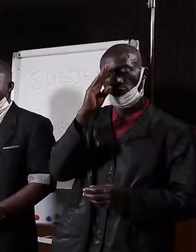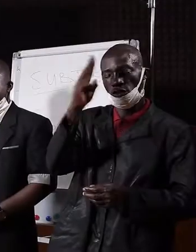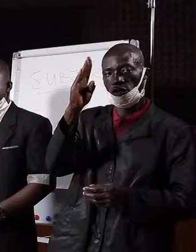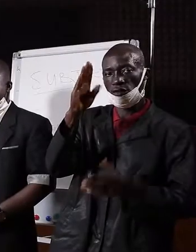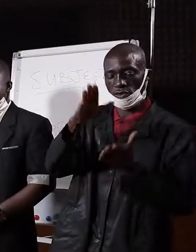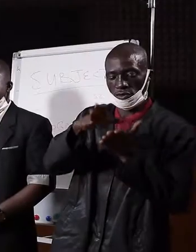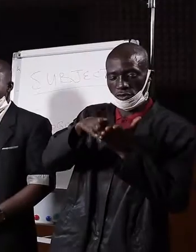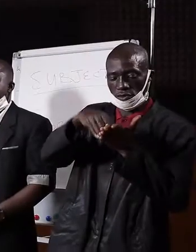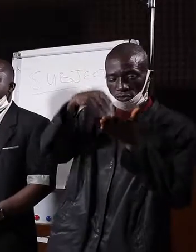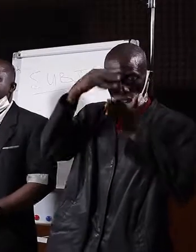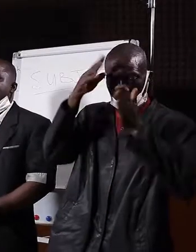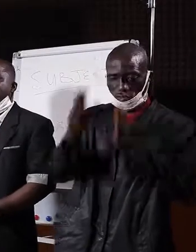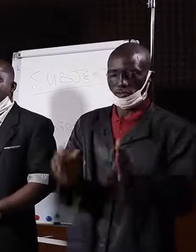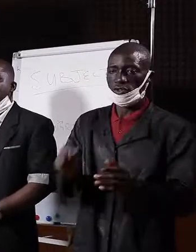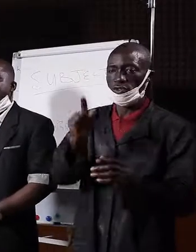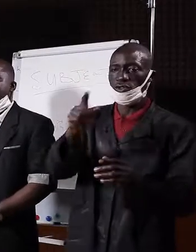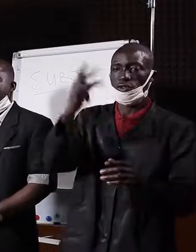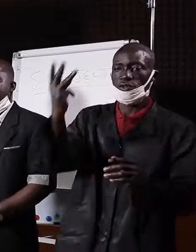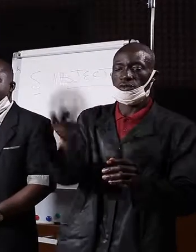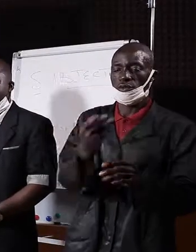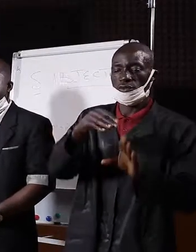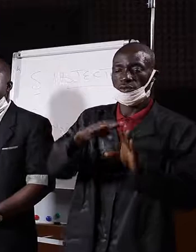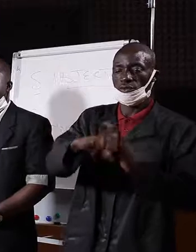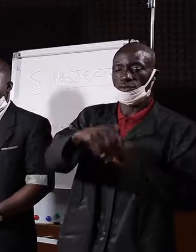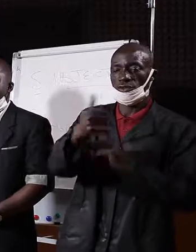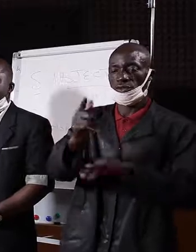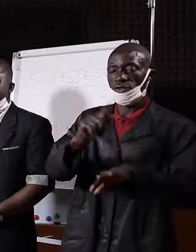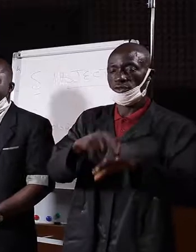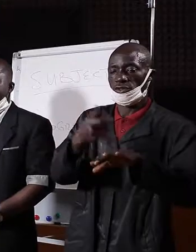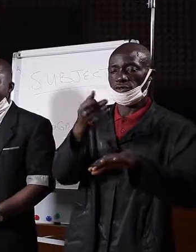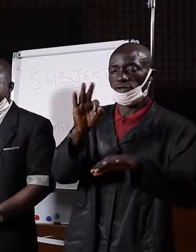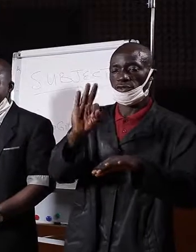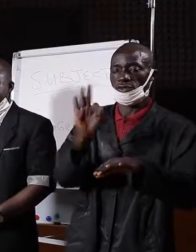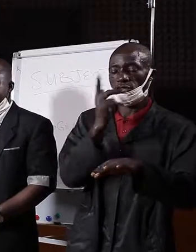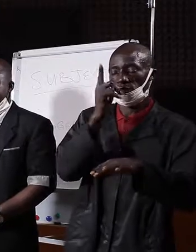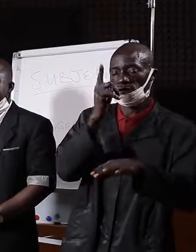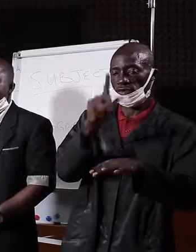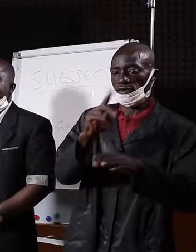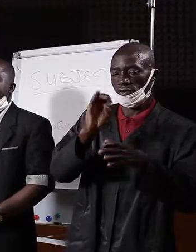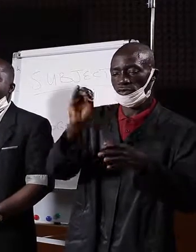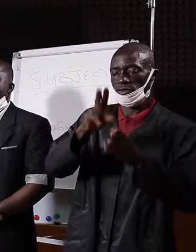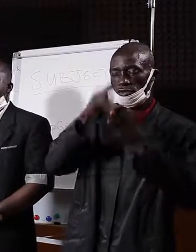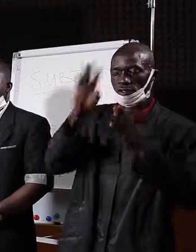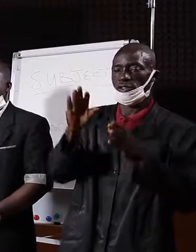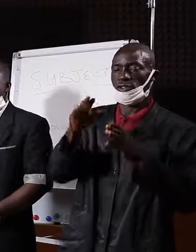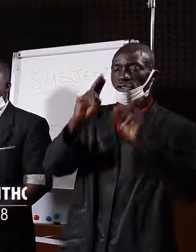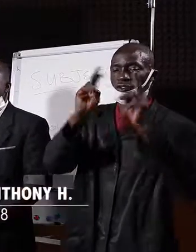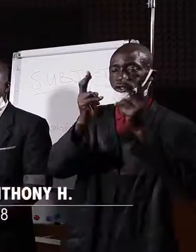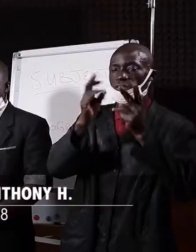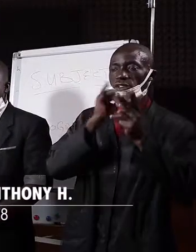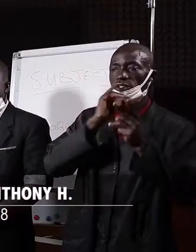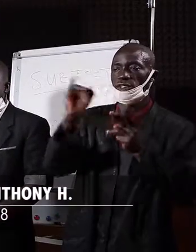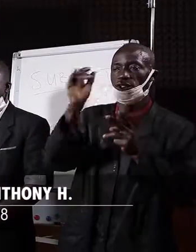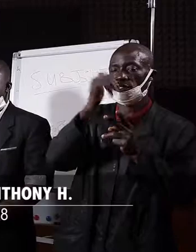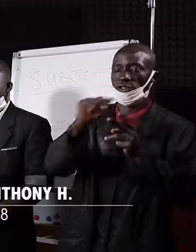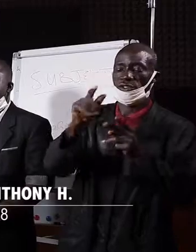Hello, learners. You are welcome into another segment of our geography class. My name is Mr.